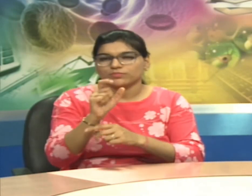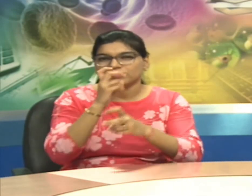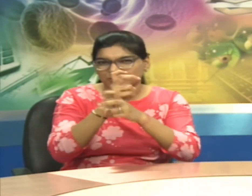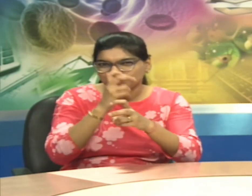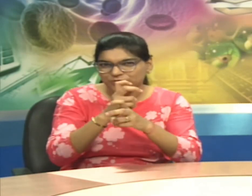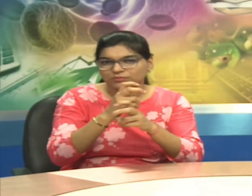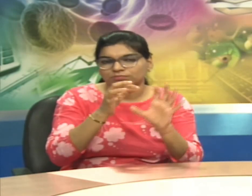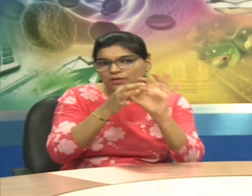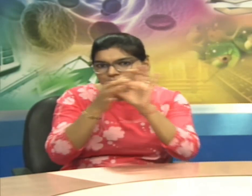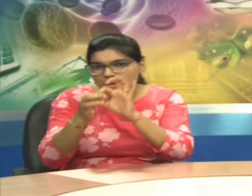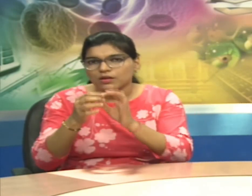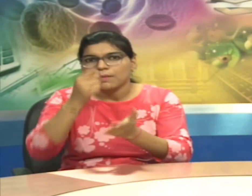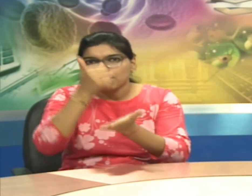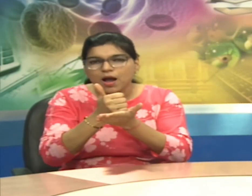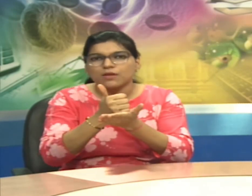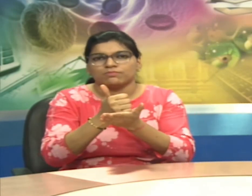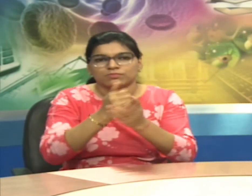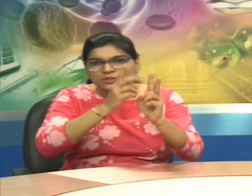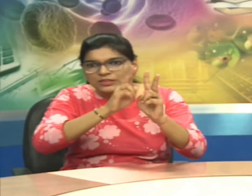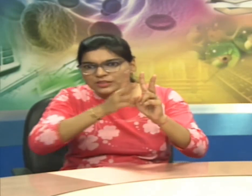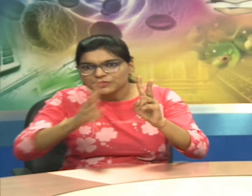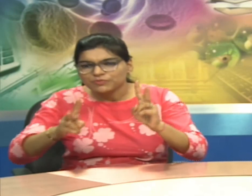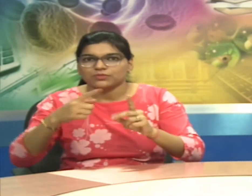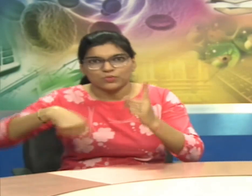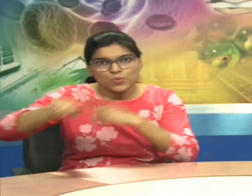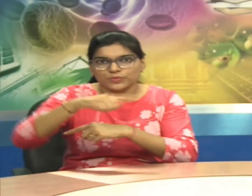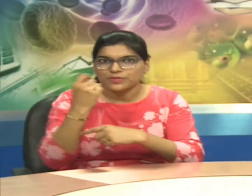I hope you all connected with the word I have described. There